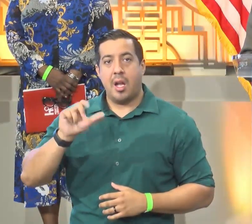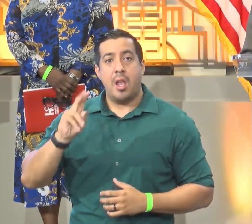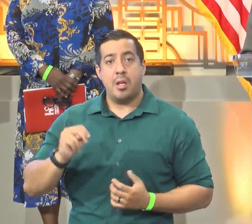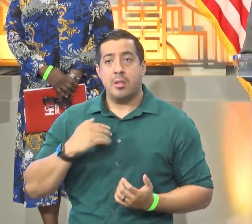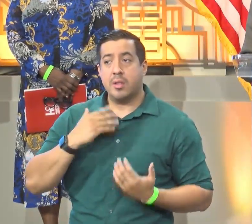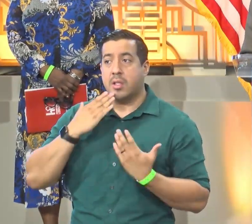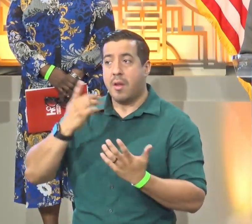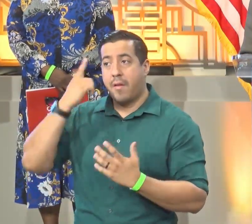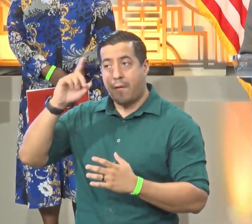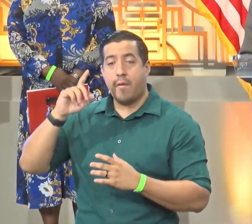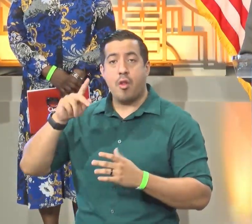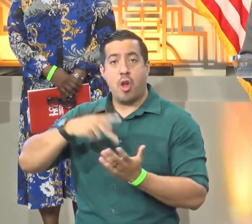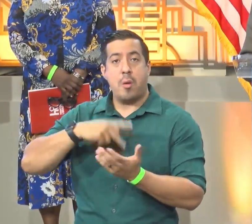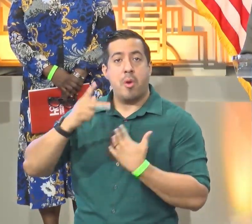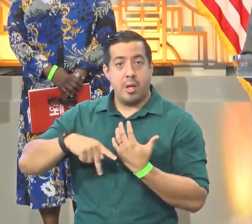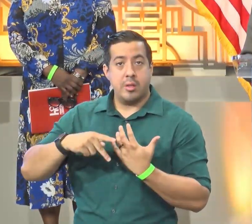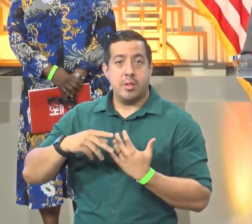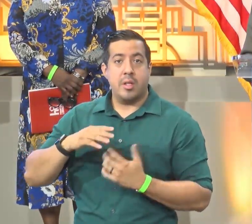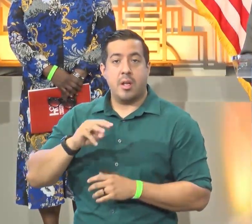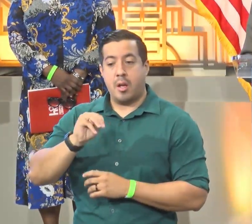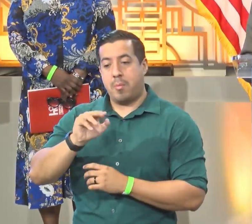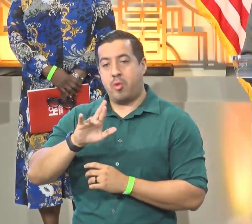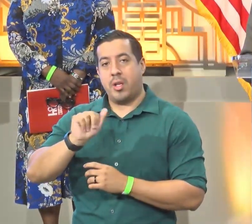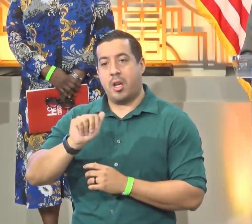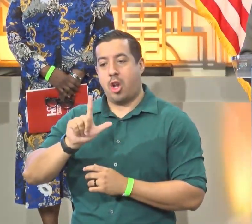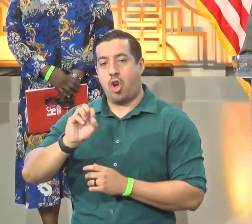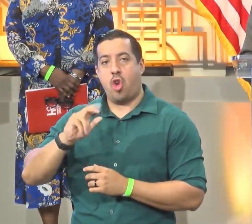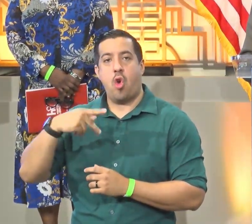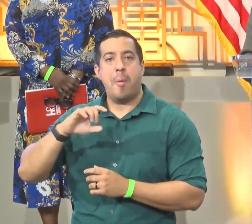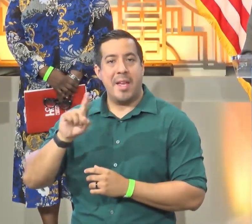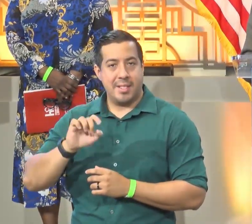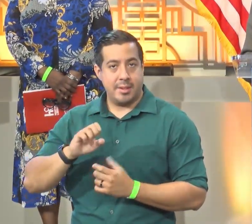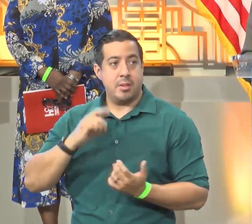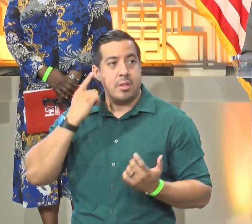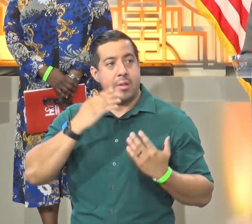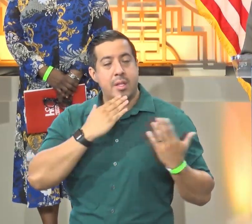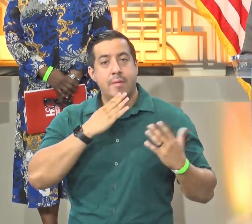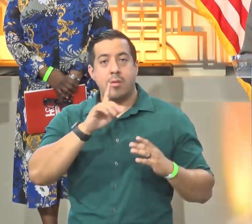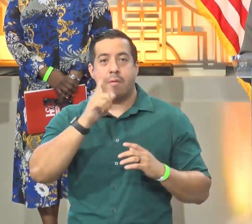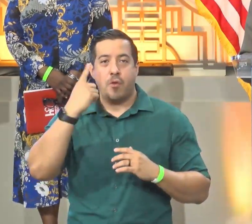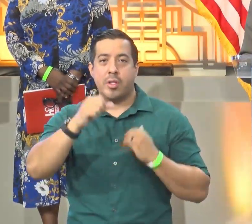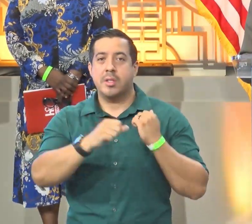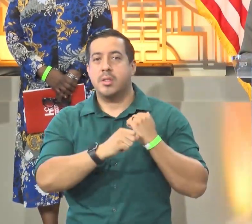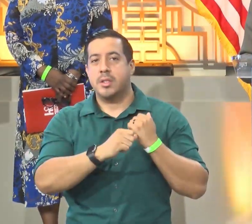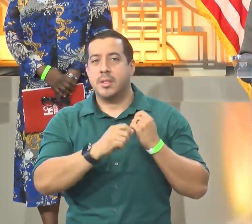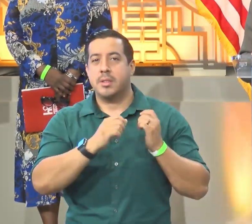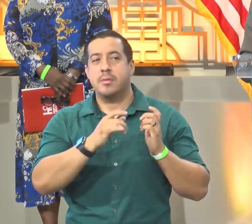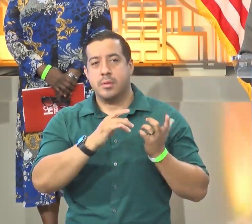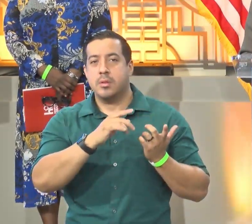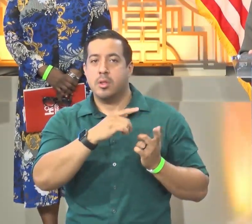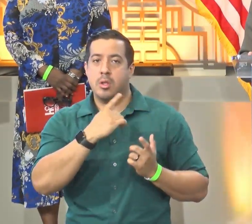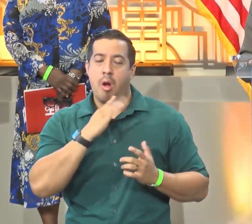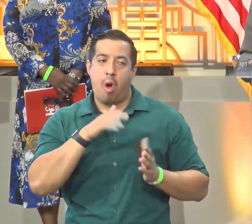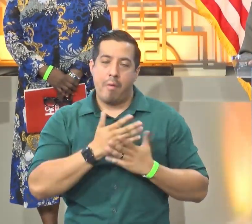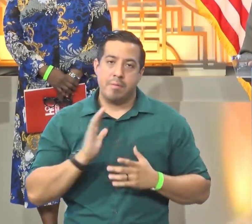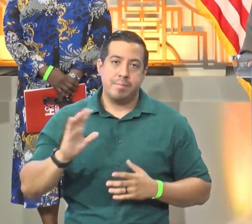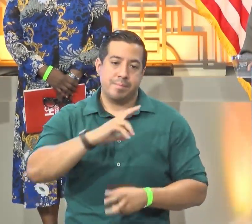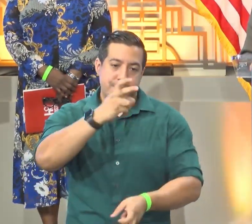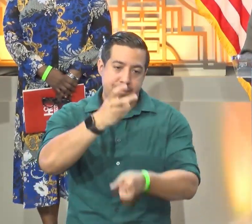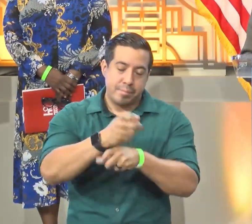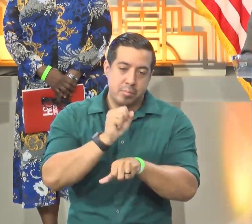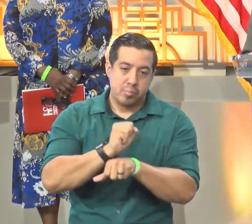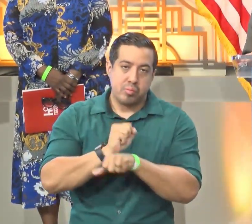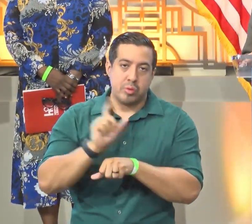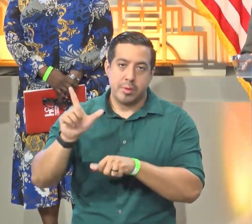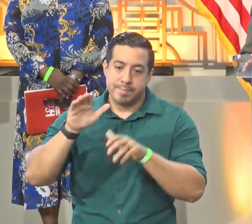manager for the mall, and Marlena Lopez, our administrative assistant, without whose hard work and